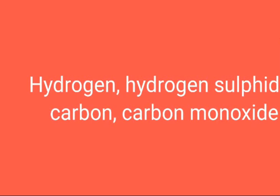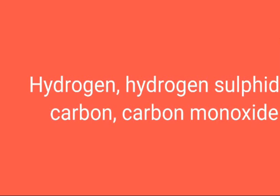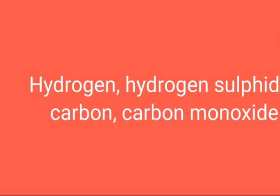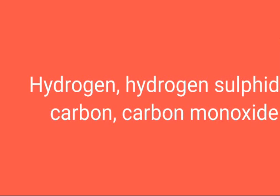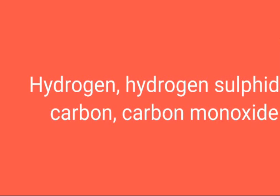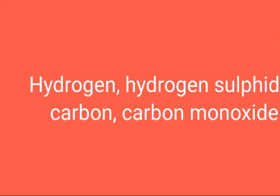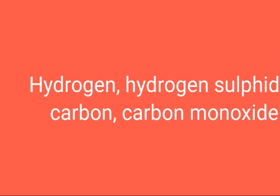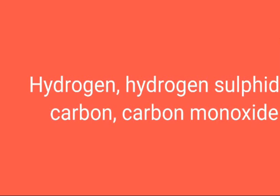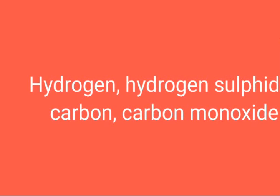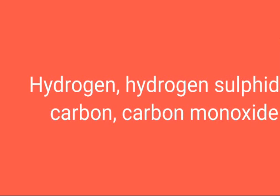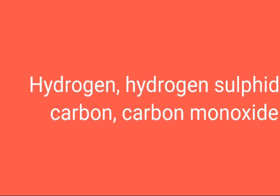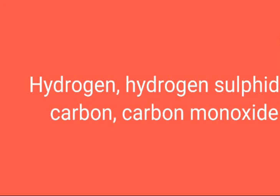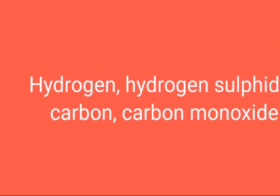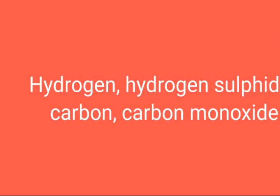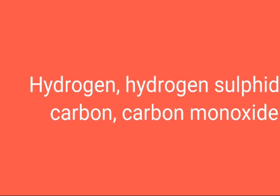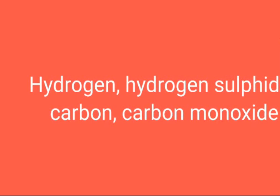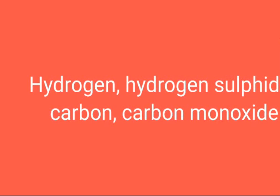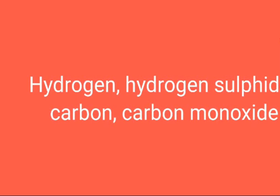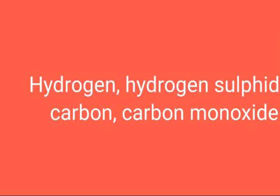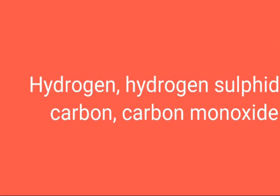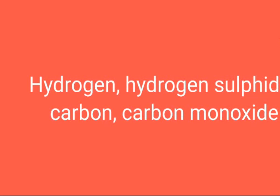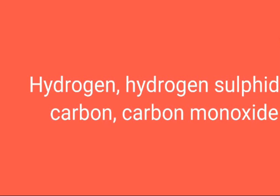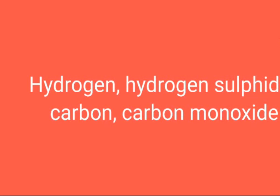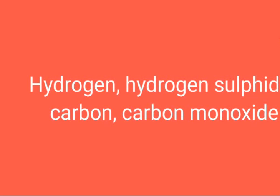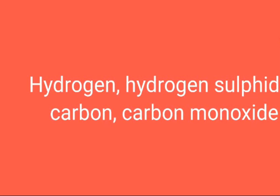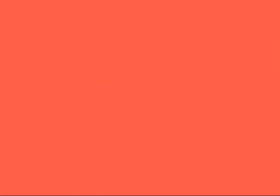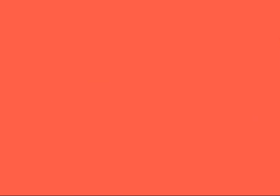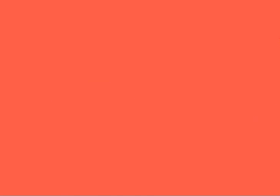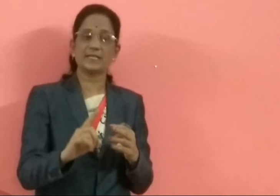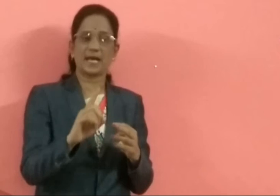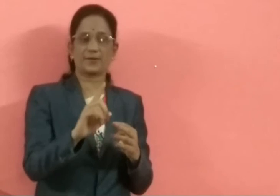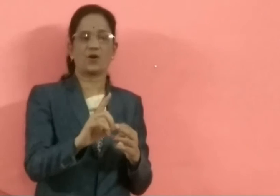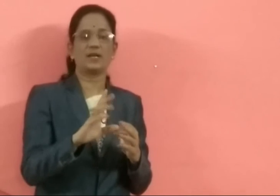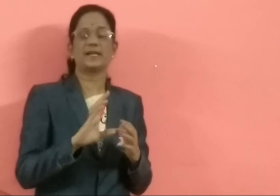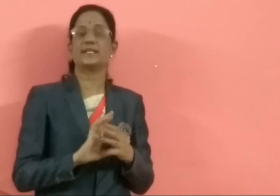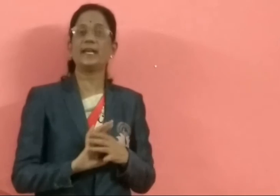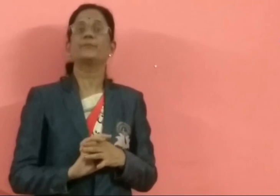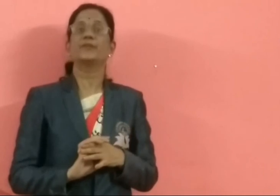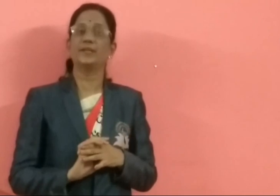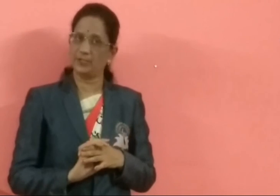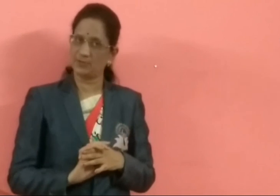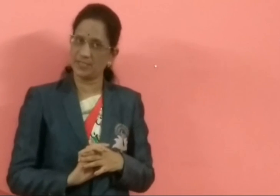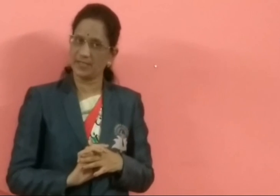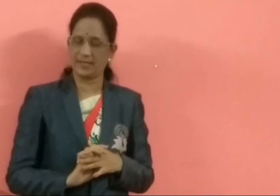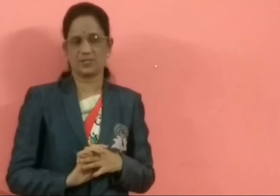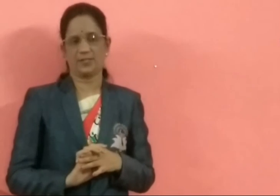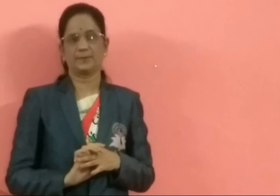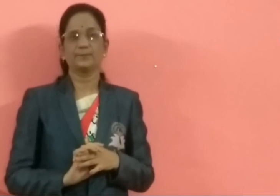hydrogen sulfide, carbon, carbon monoxide, these are called as a reducing agent.